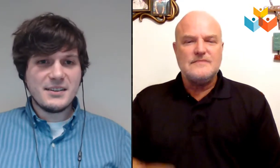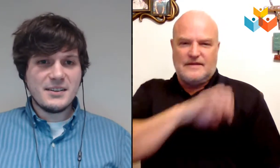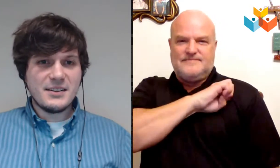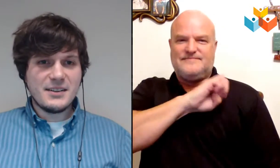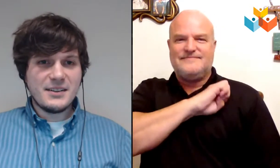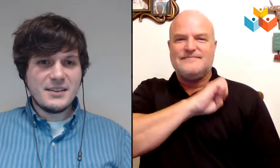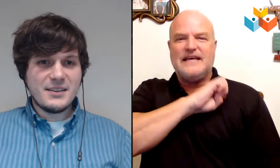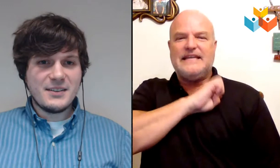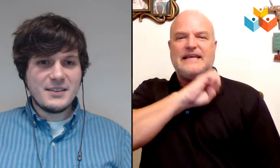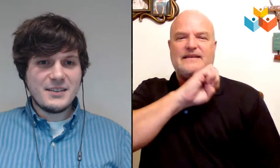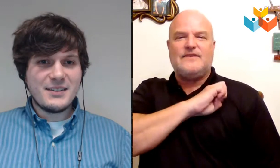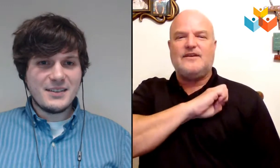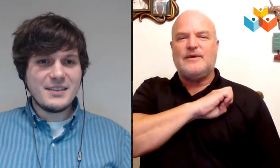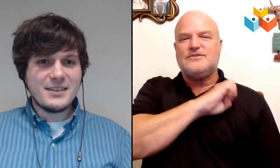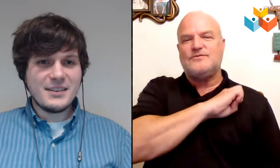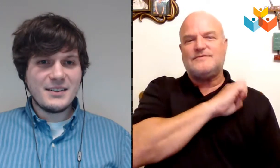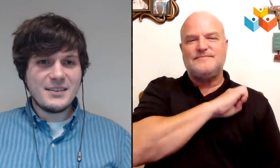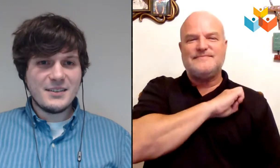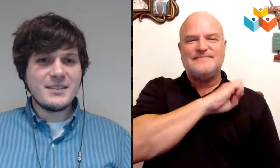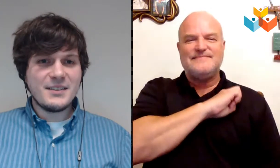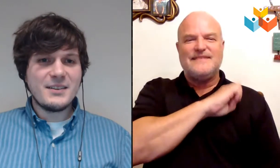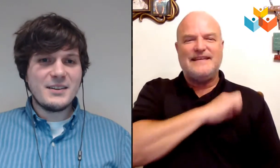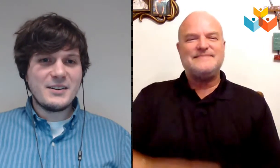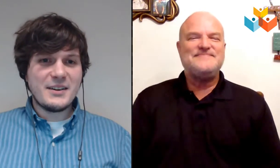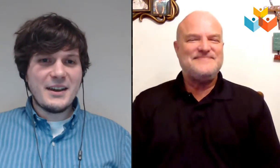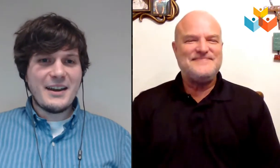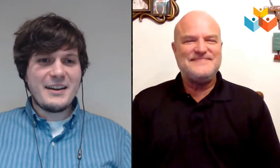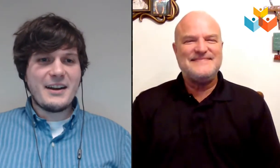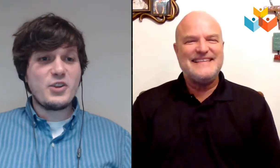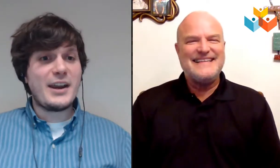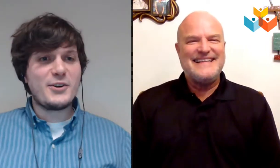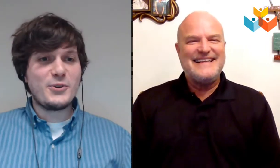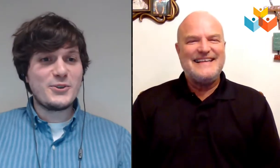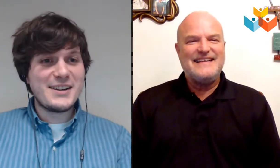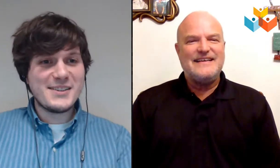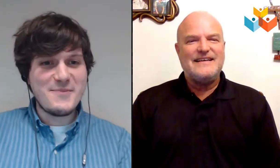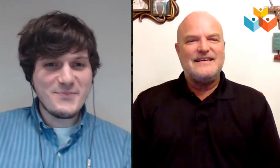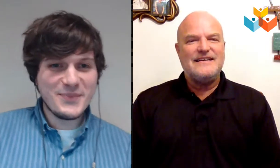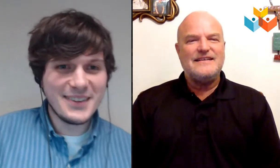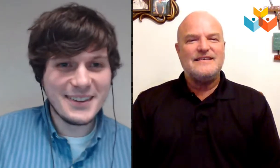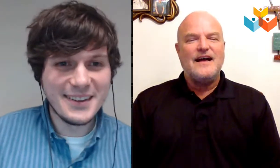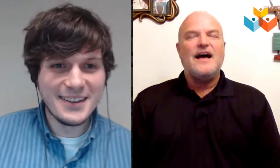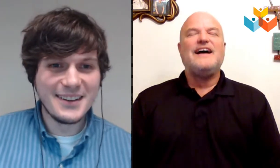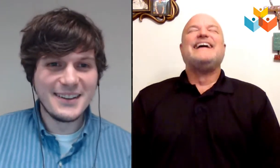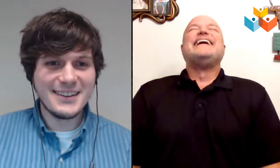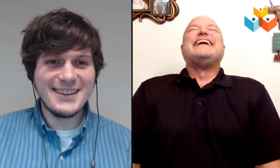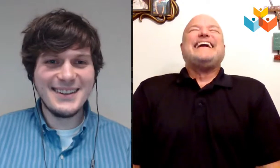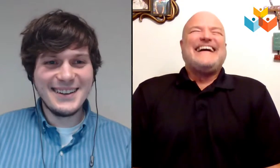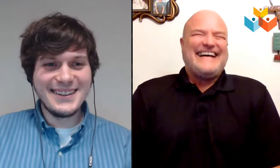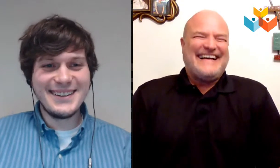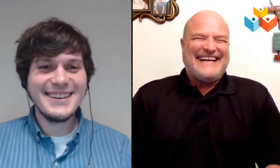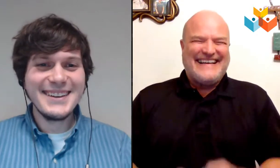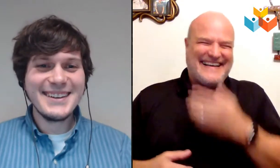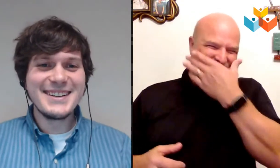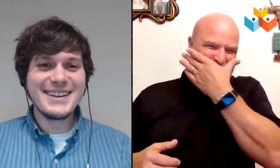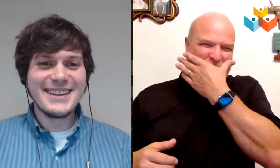is. An E right here on my shoulder. How do you handle your last name?